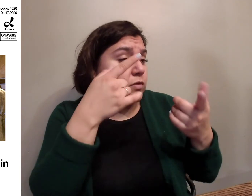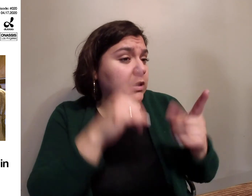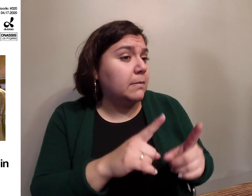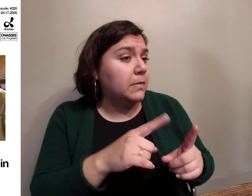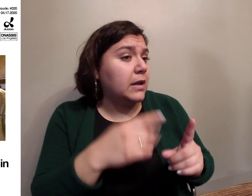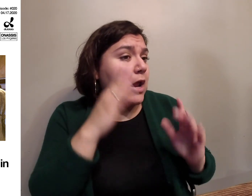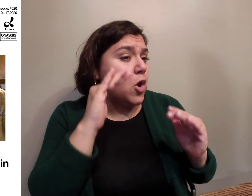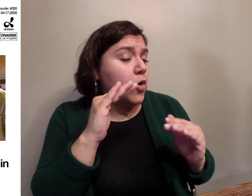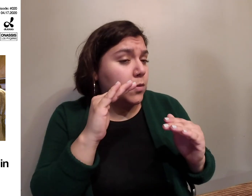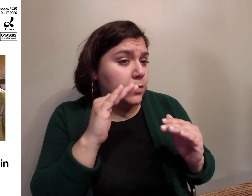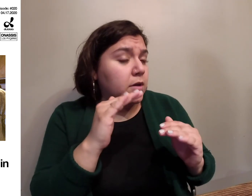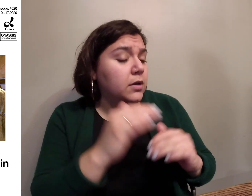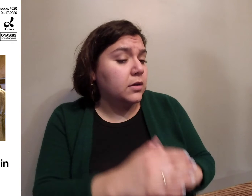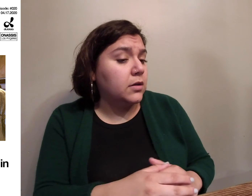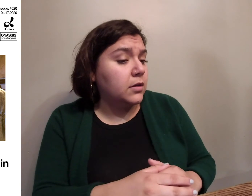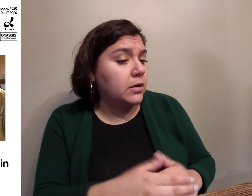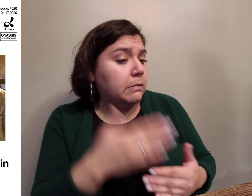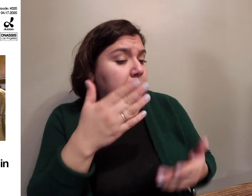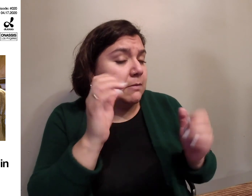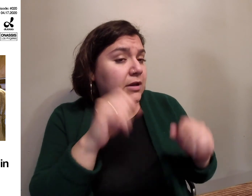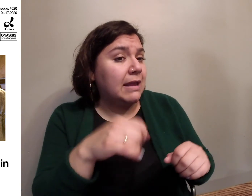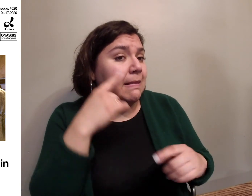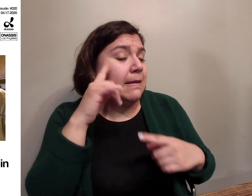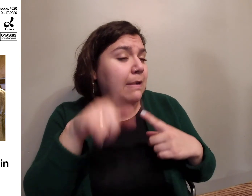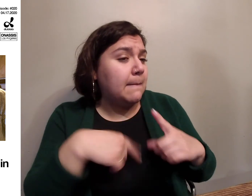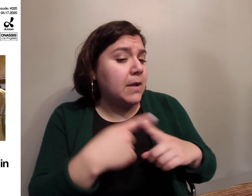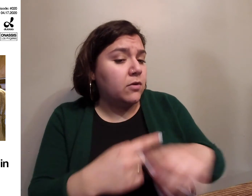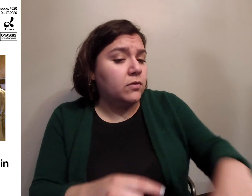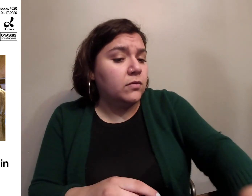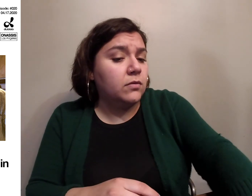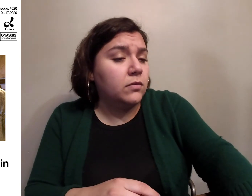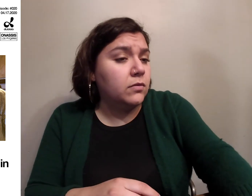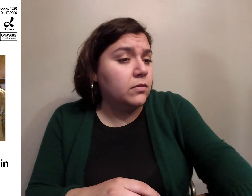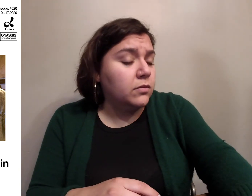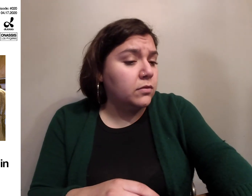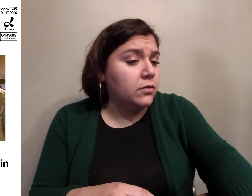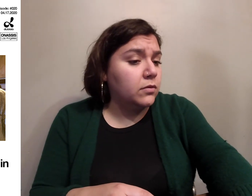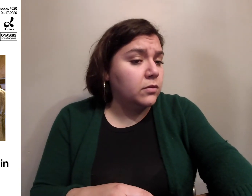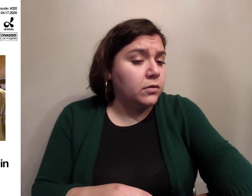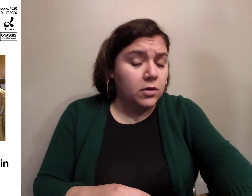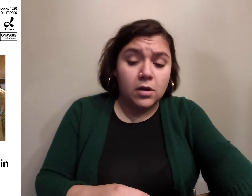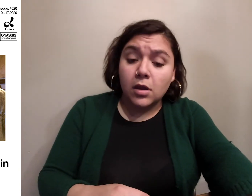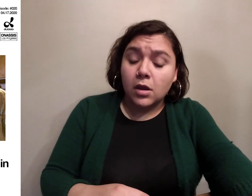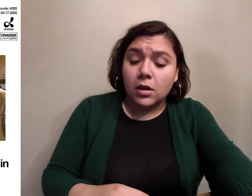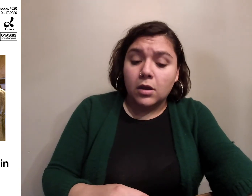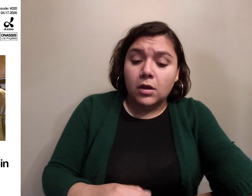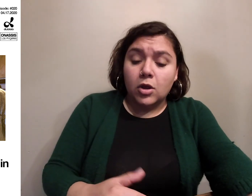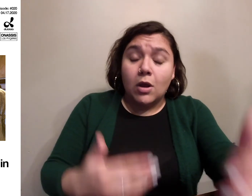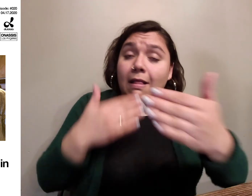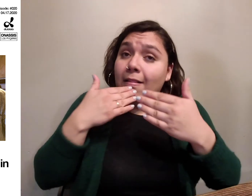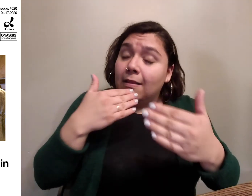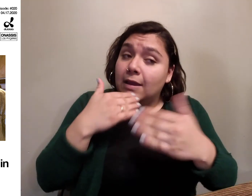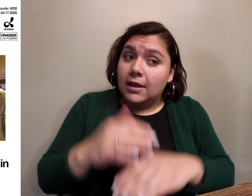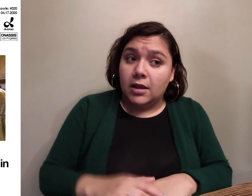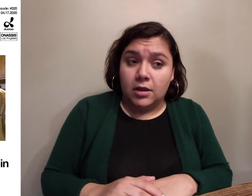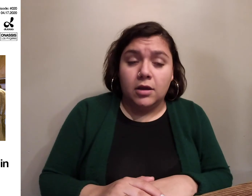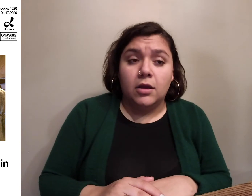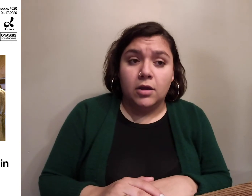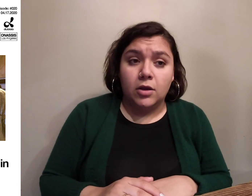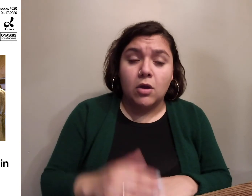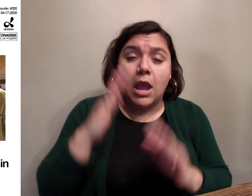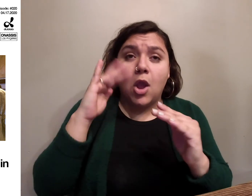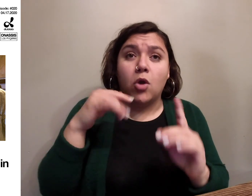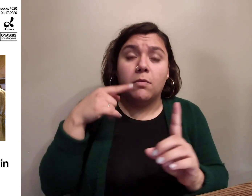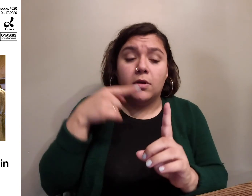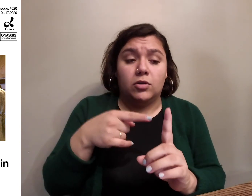bit about that. Well, thank you, and I hope that you will send that quote to my